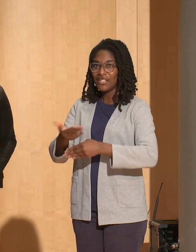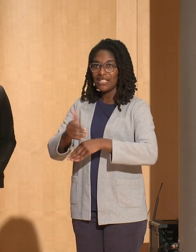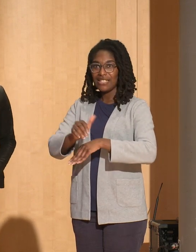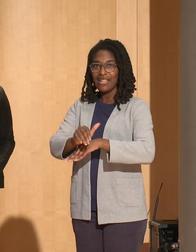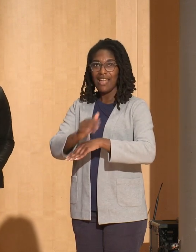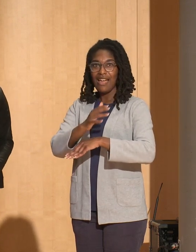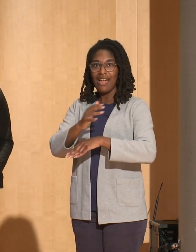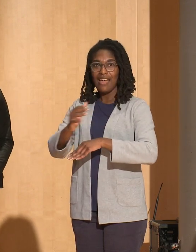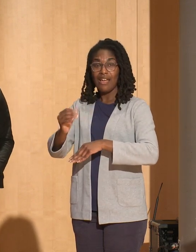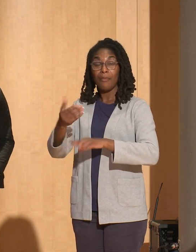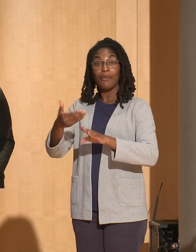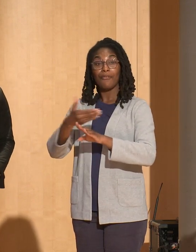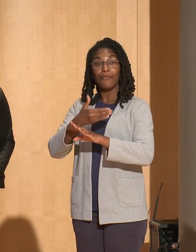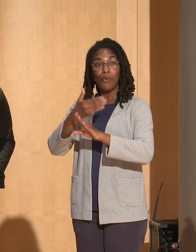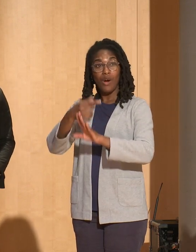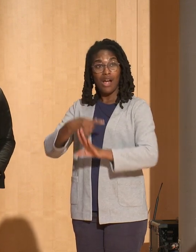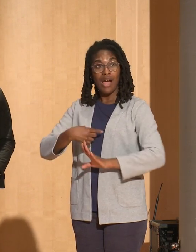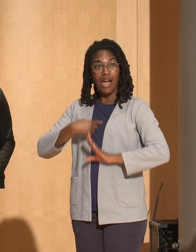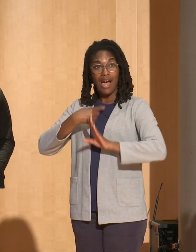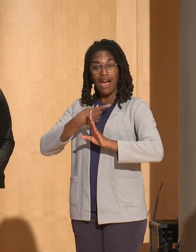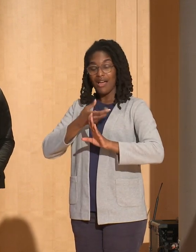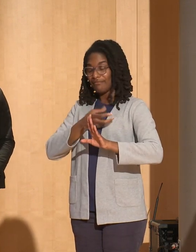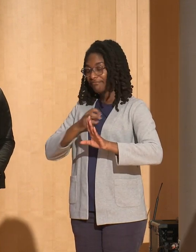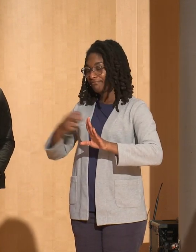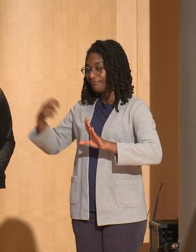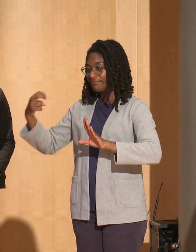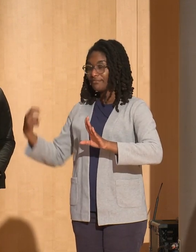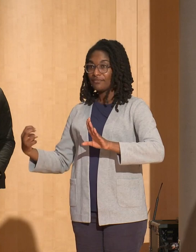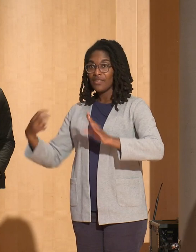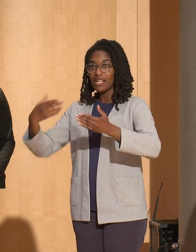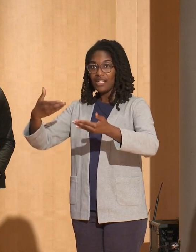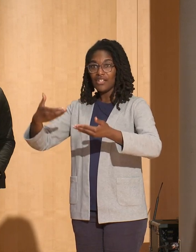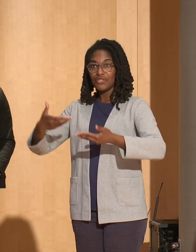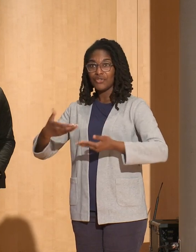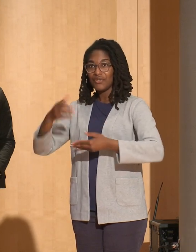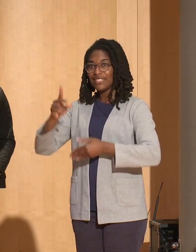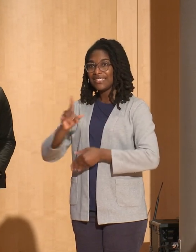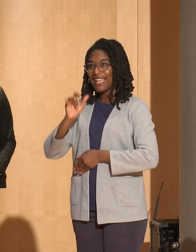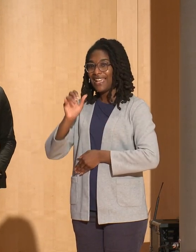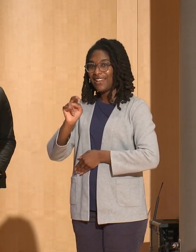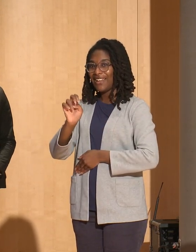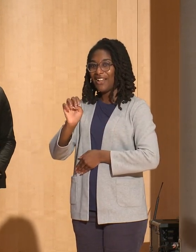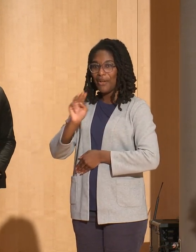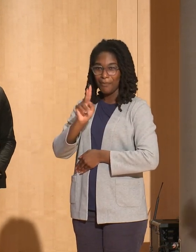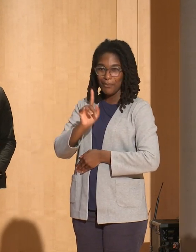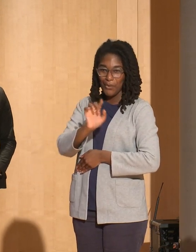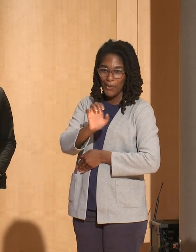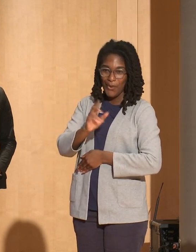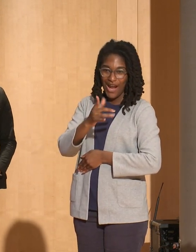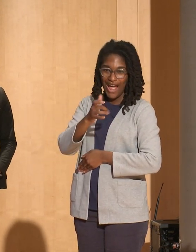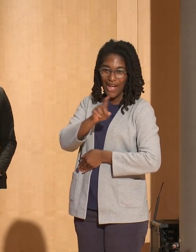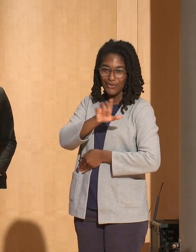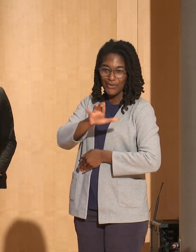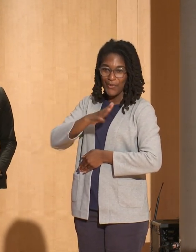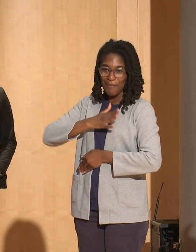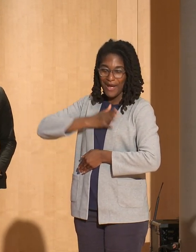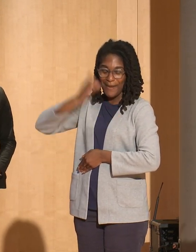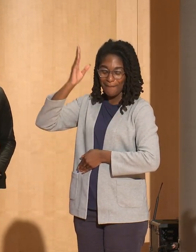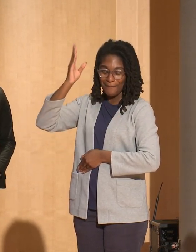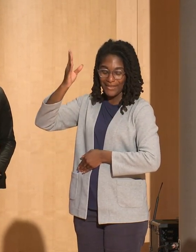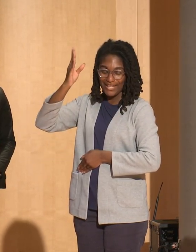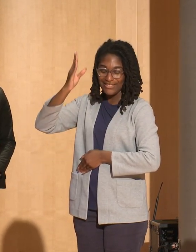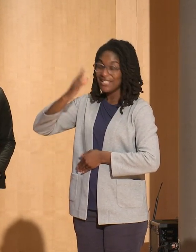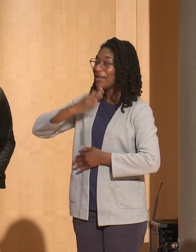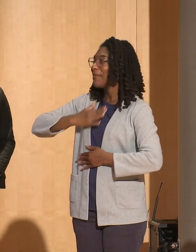evening. Before I take my seat and introduce to you Dana Moore, I have to do my pitch, which is